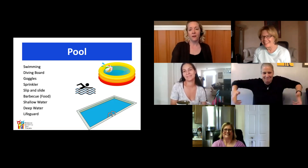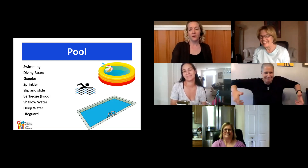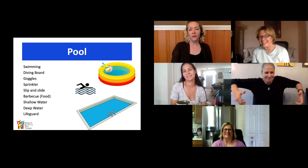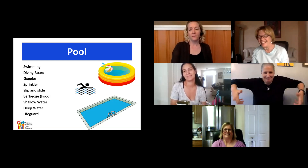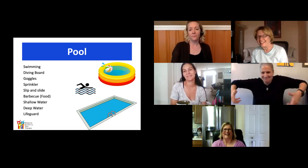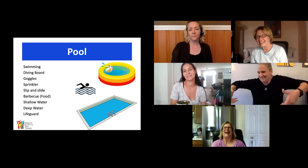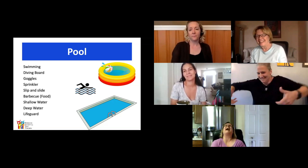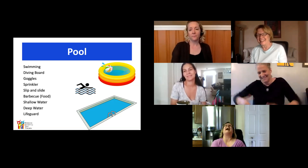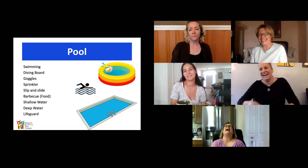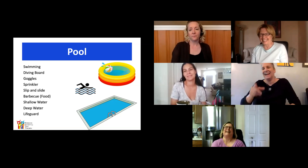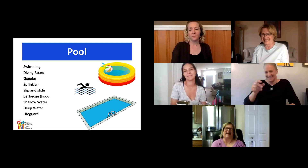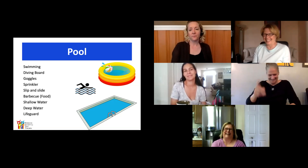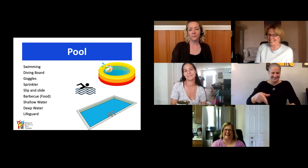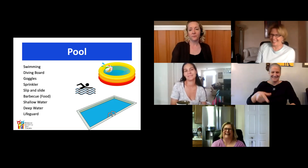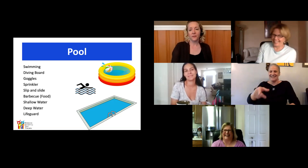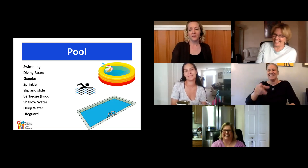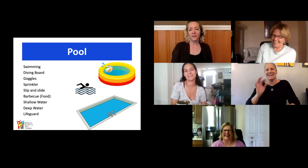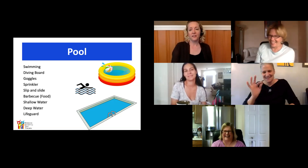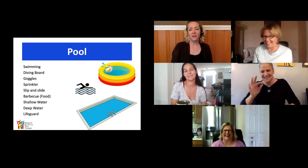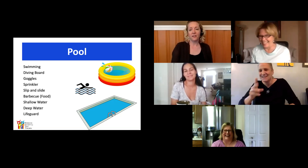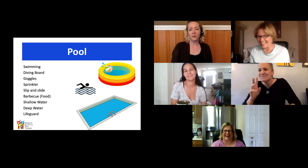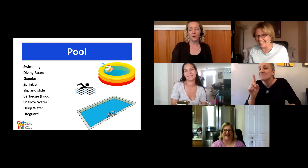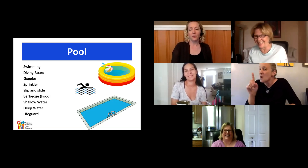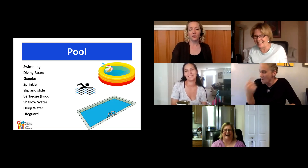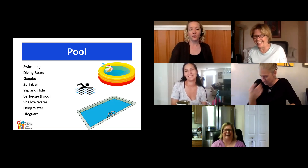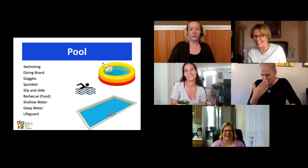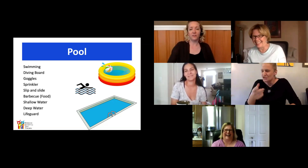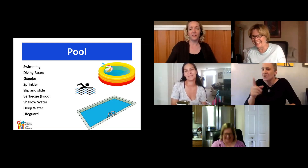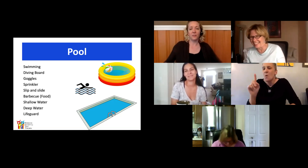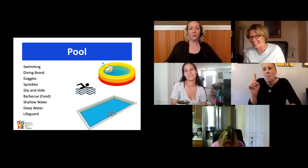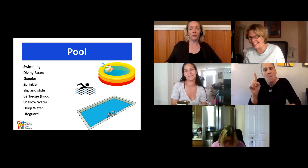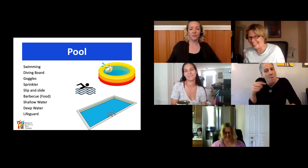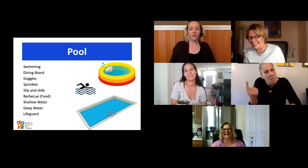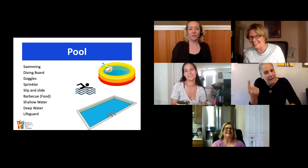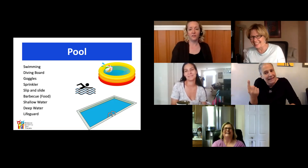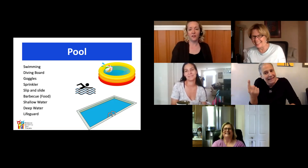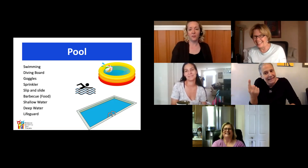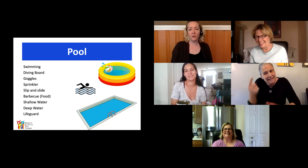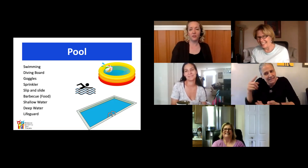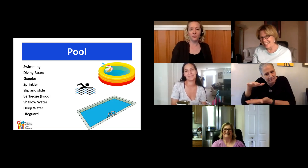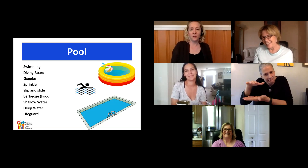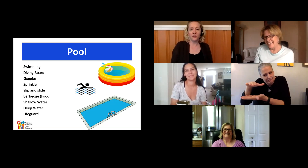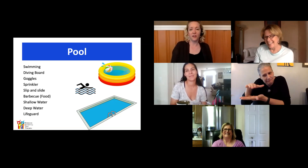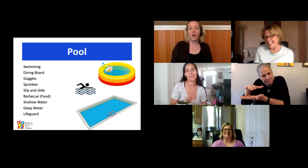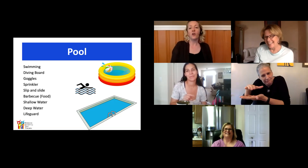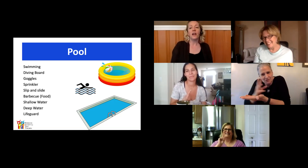It's like a duck, you know, with your little inflatable inner tube duck there. Okay, so good.